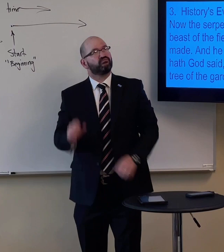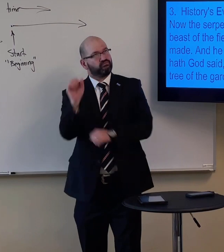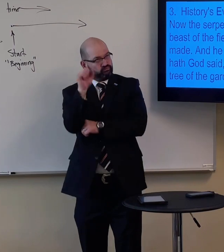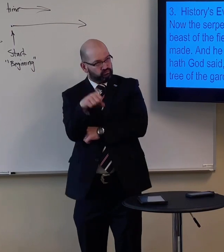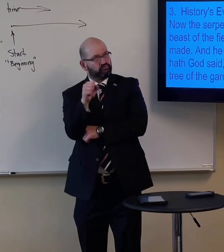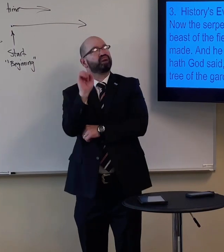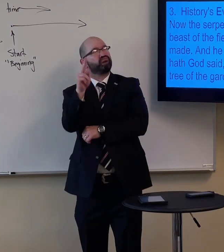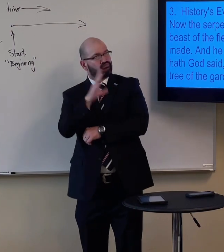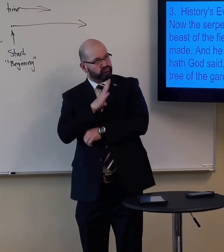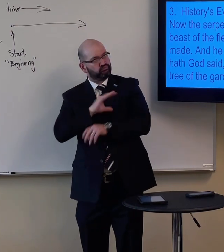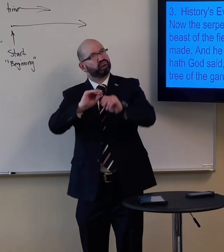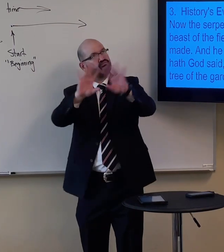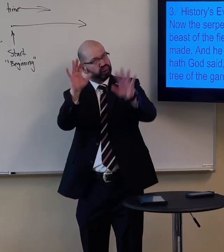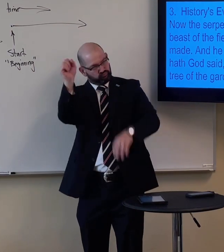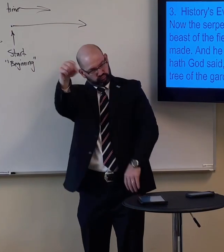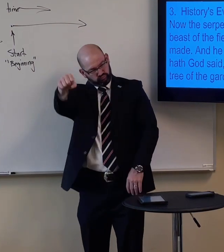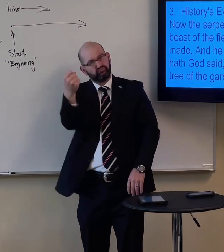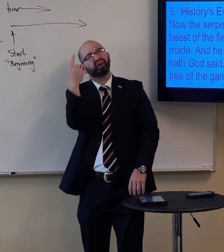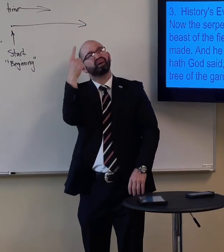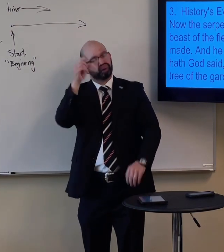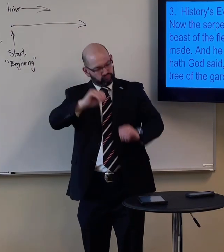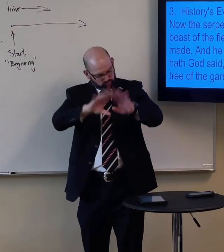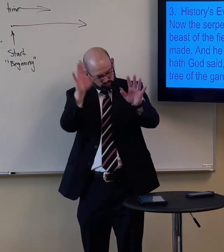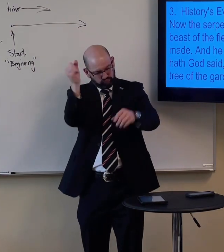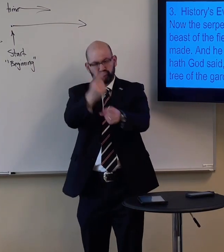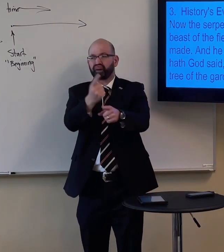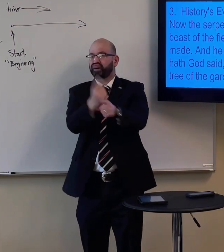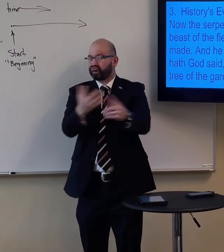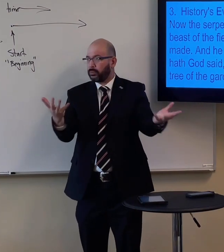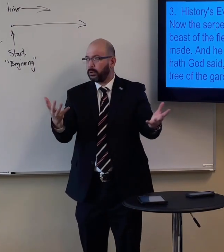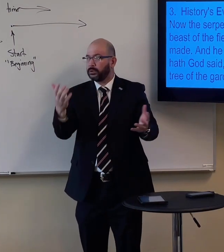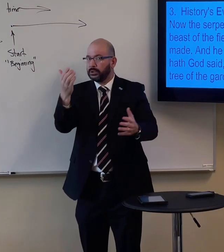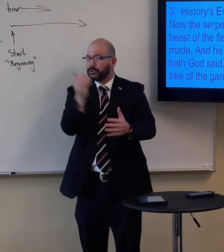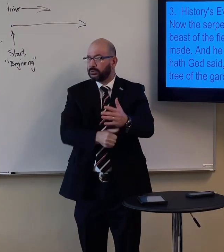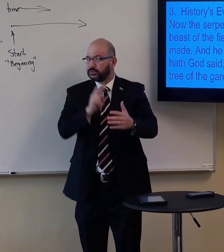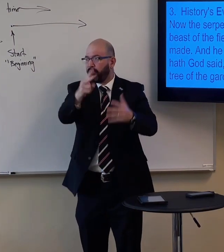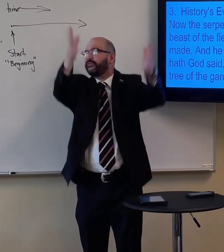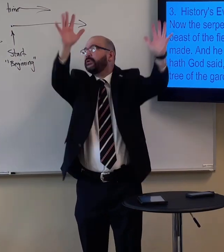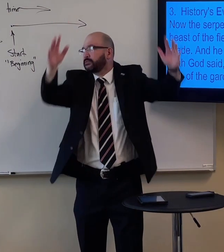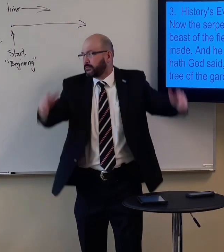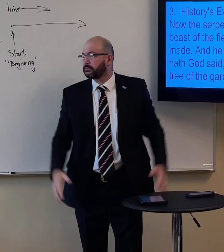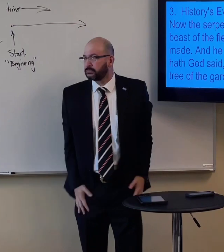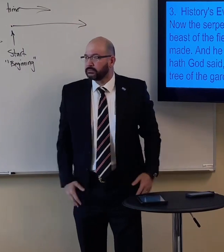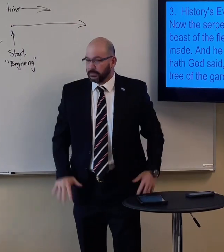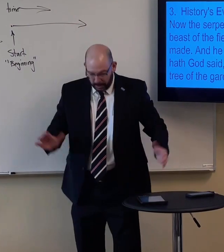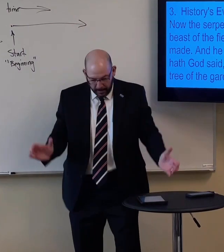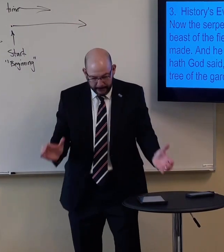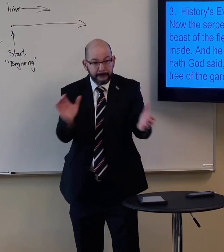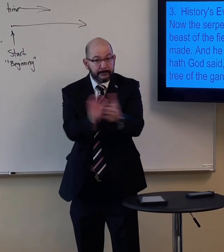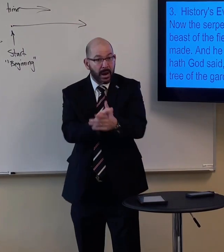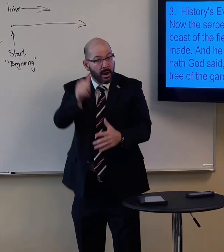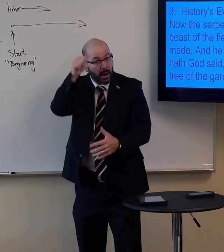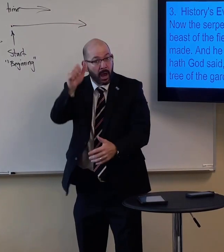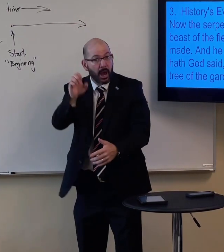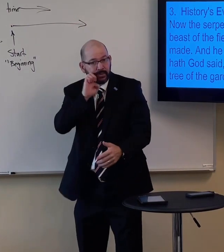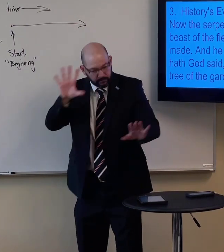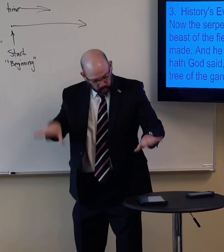And Adam understood, said, that's clear to me, I got it. Yeah, when chapter 2 was done, Adam